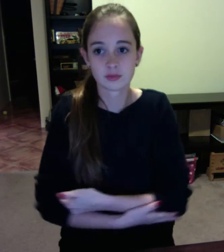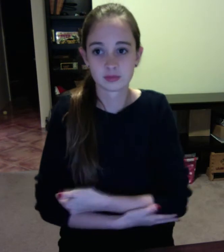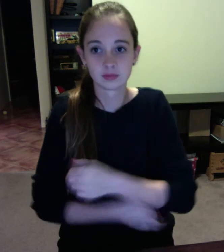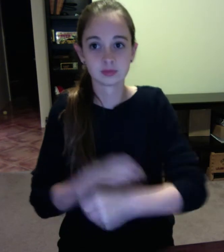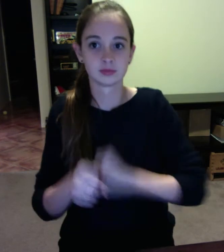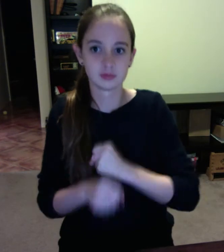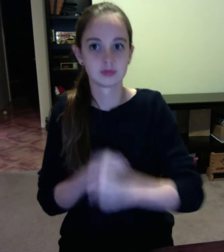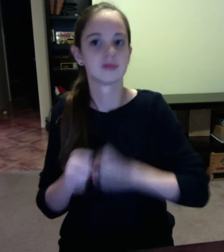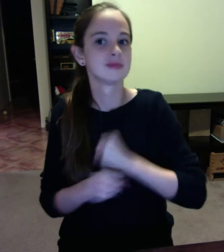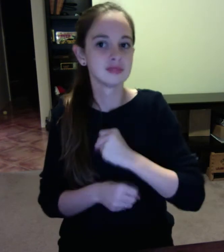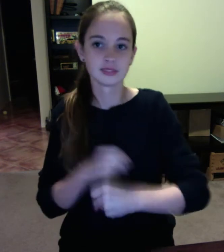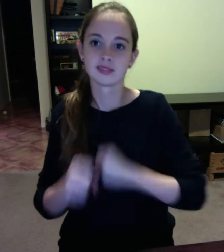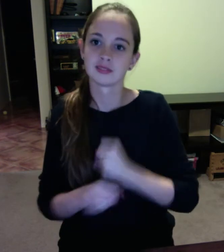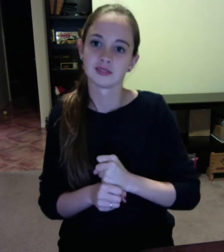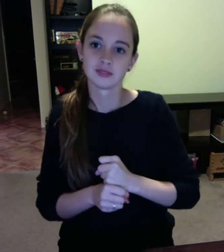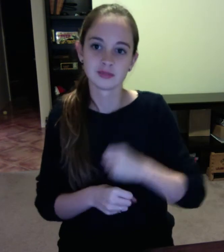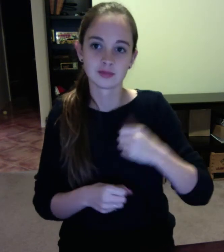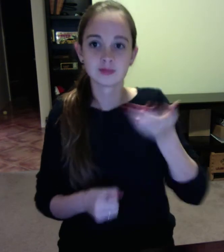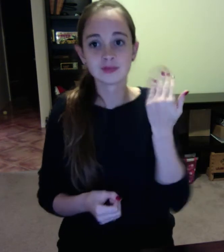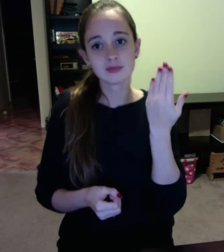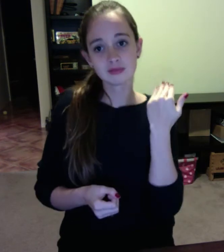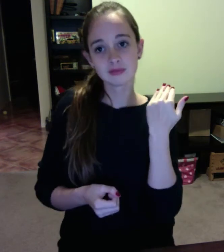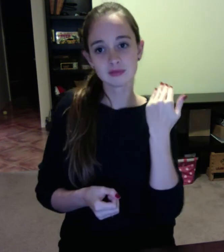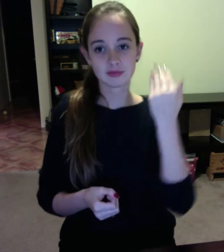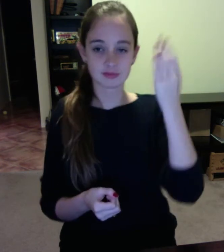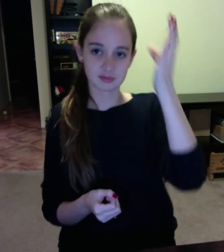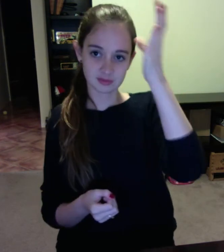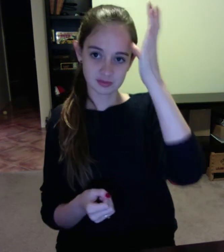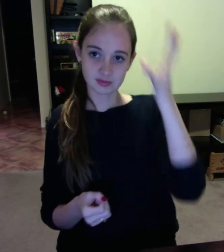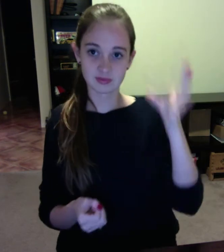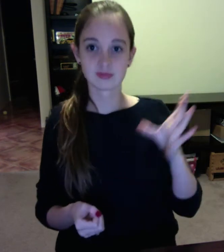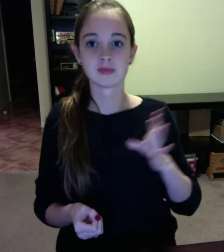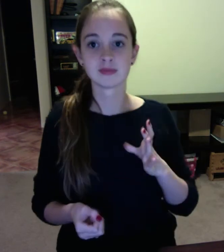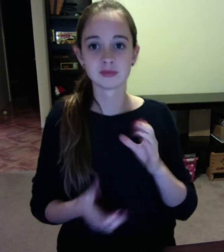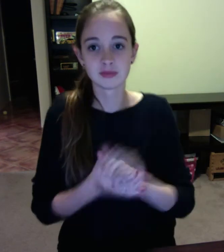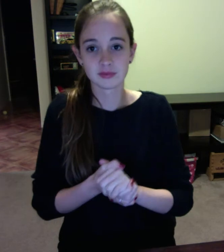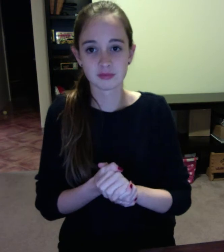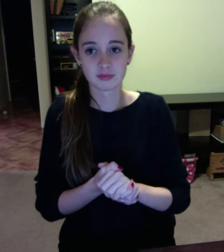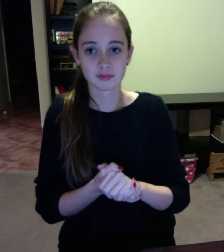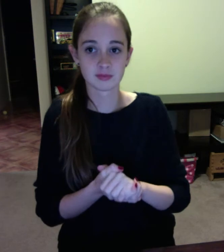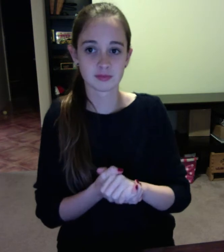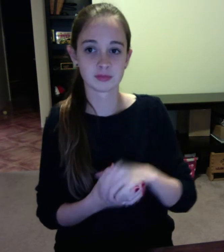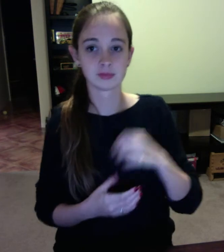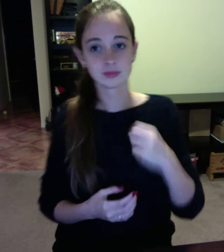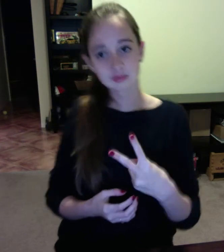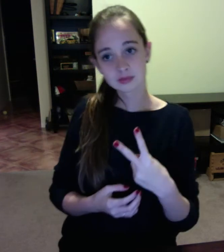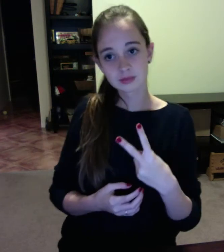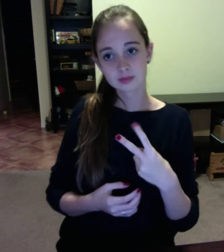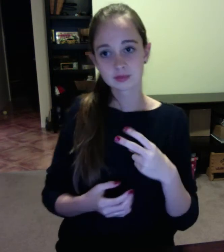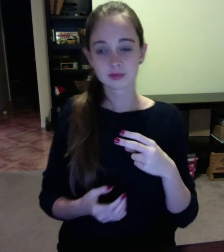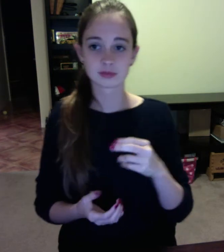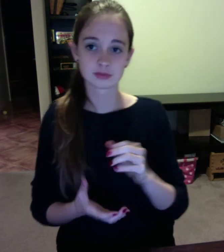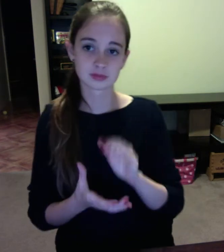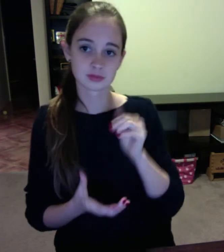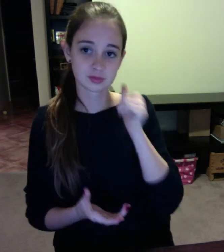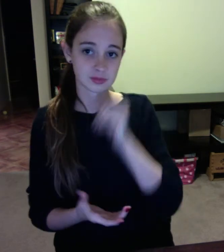again. His second wife was not kind and pretty, and she already had 2 daughters who